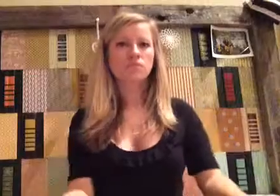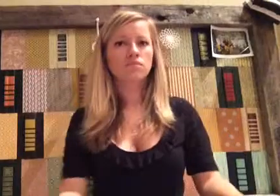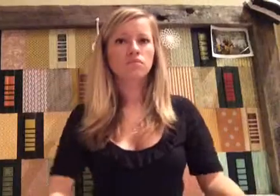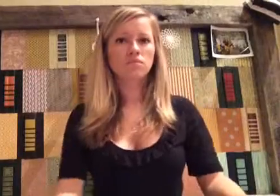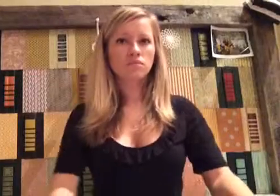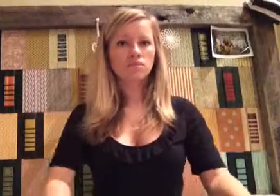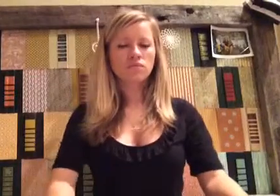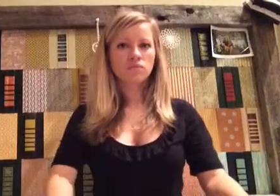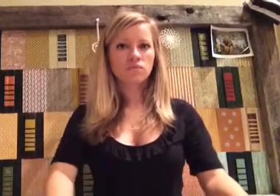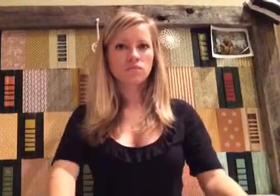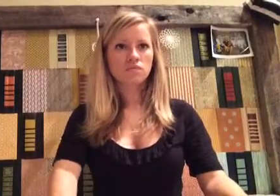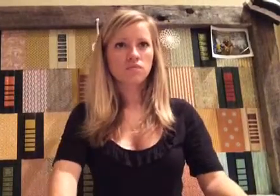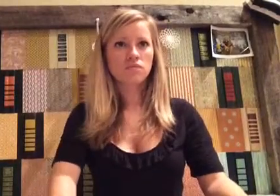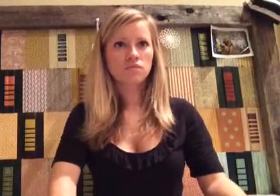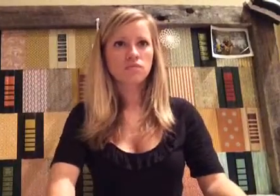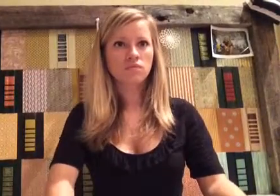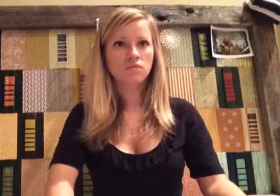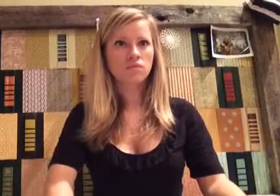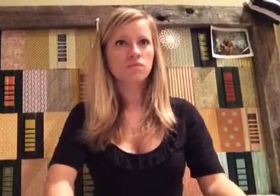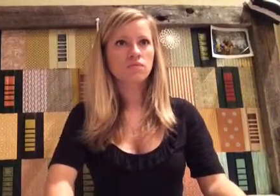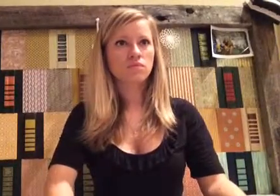Welcome to the new e-learning Governor Study Partner Program.